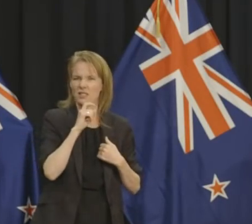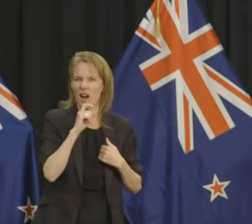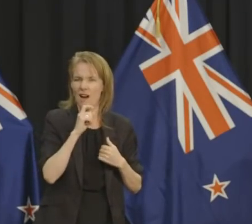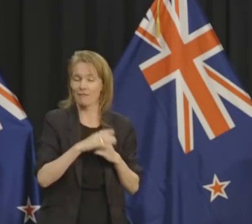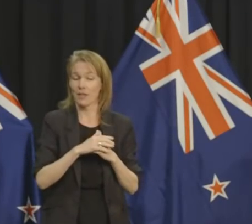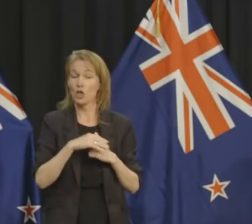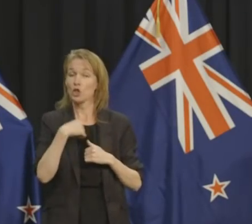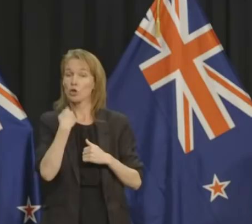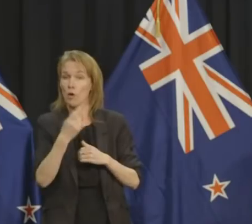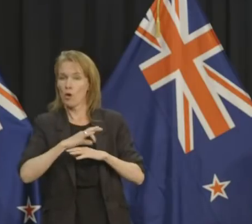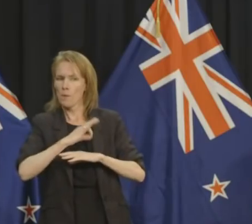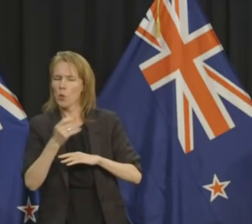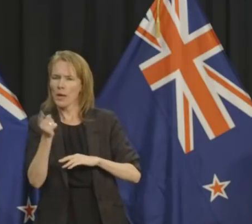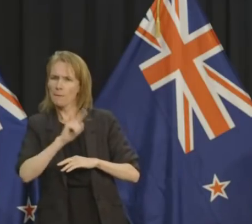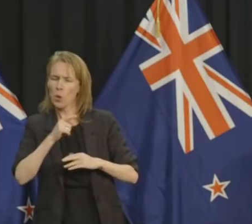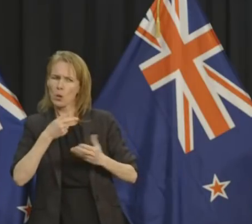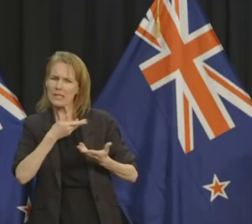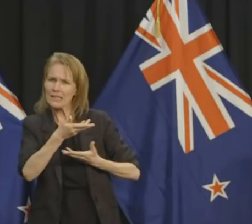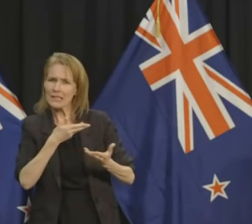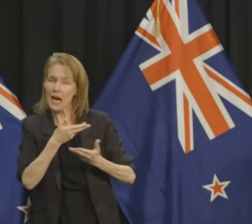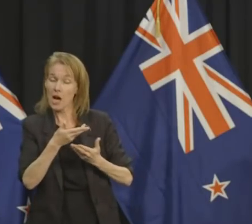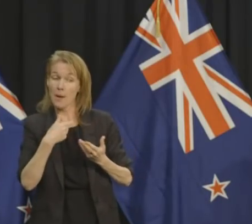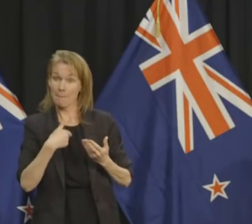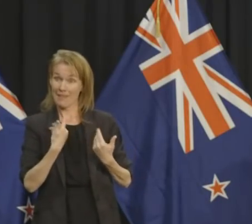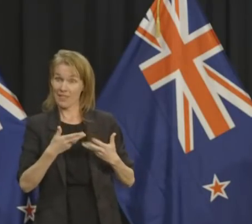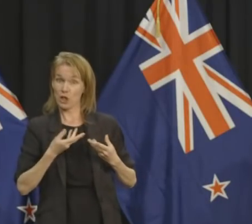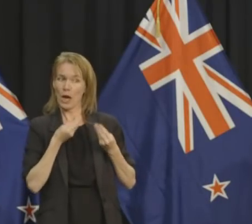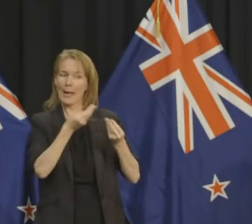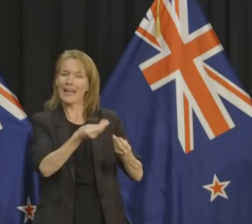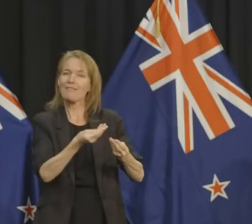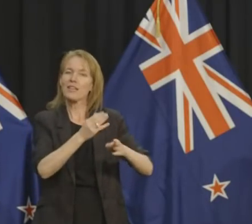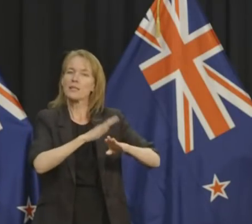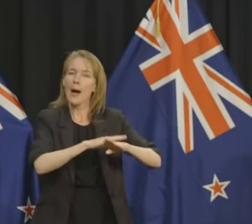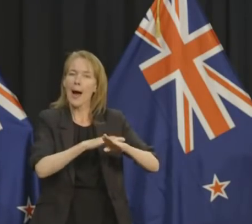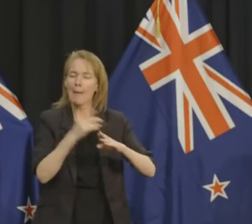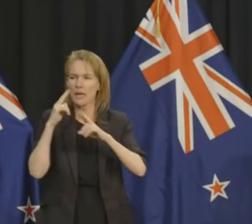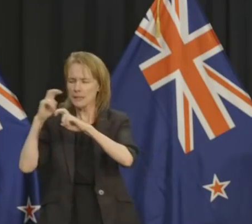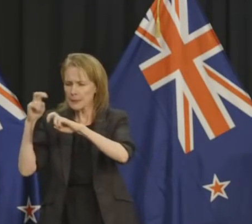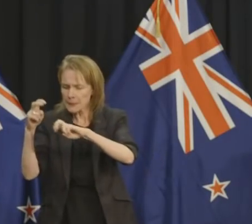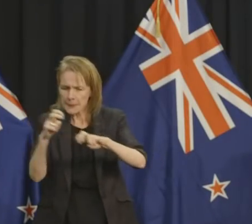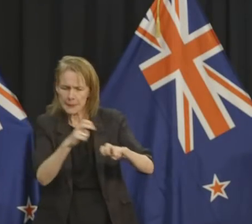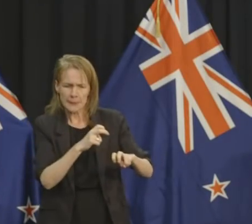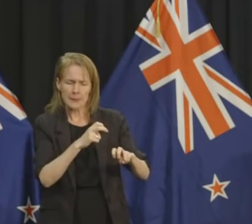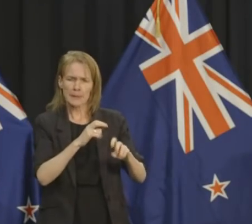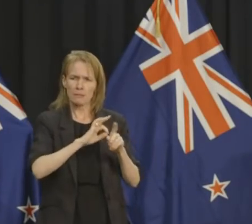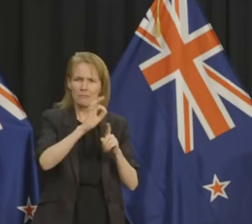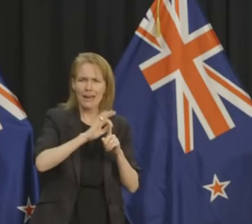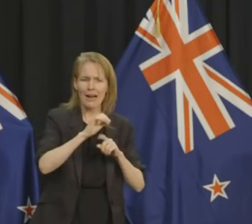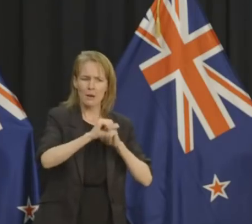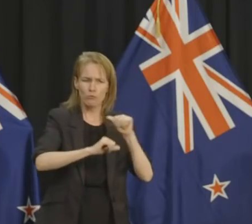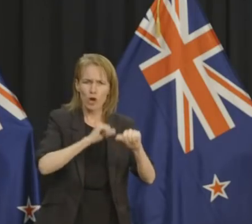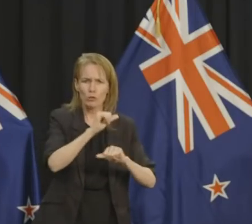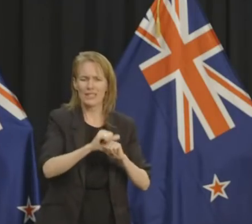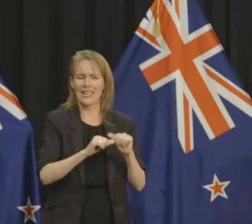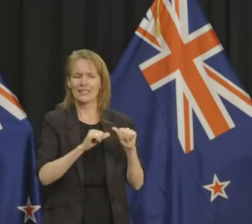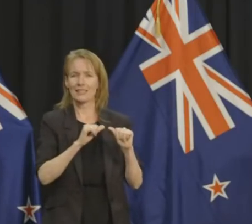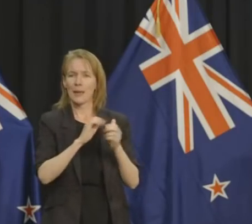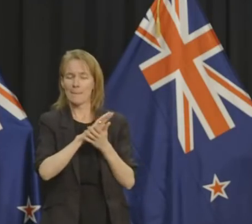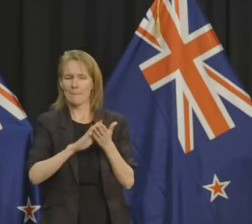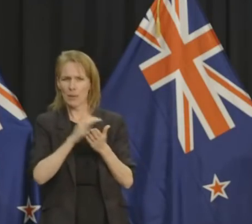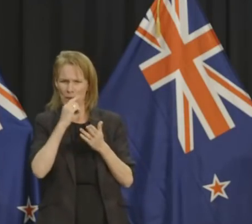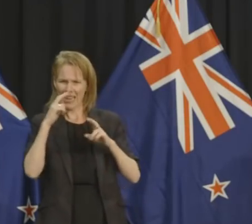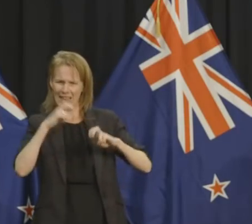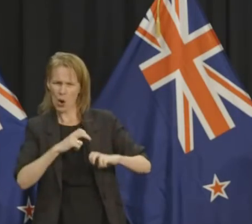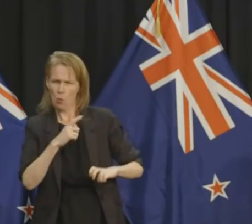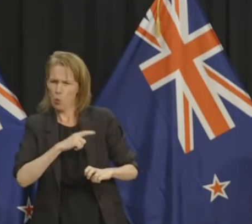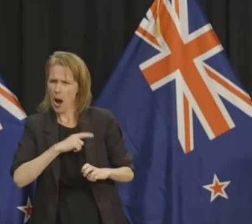time to look at it very closely and to make any adjustments that they needed to make to their systems and processes so that we can have another in-depth look at